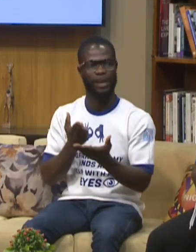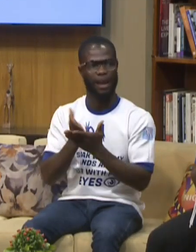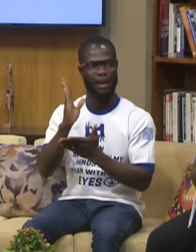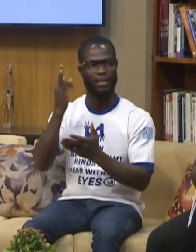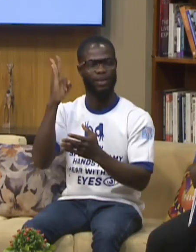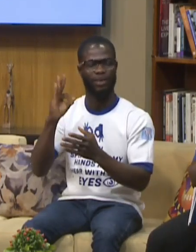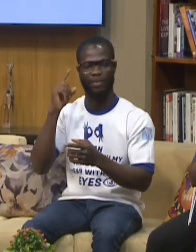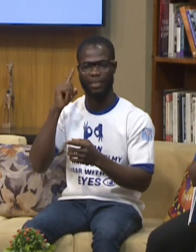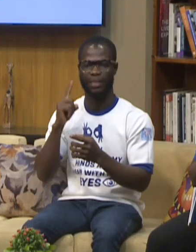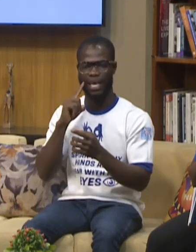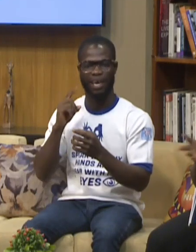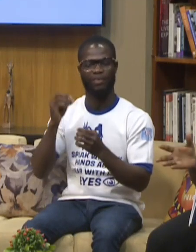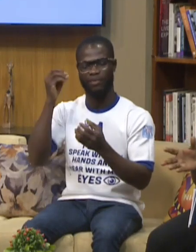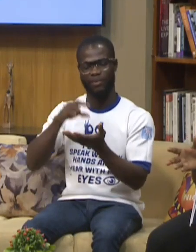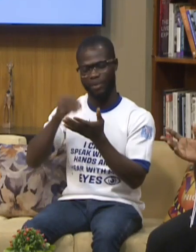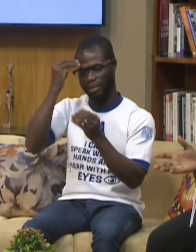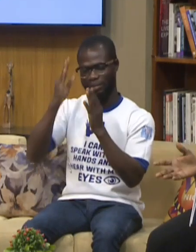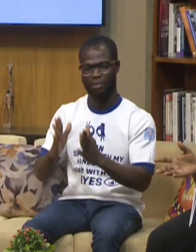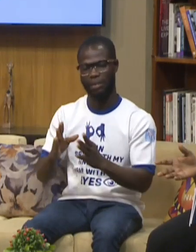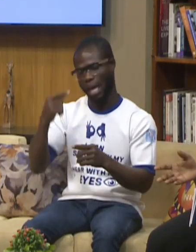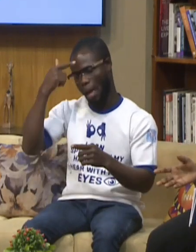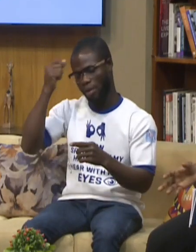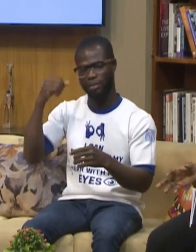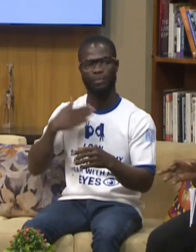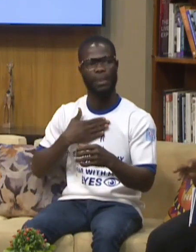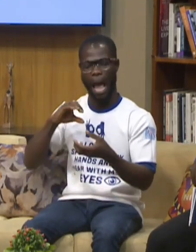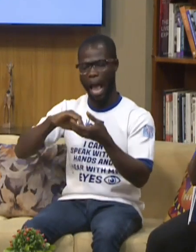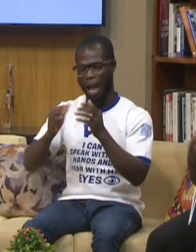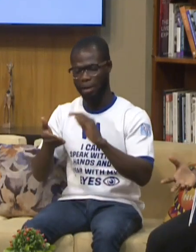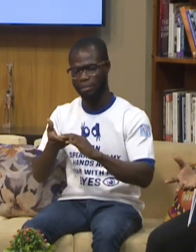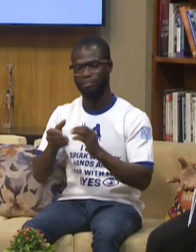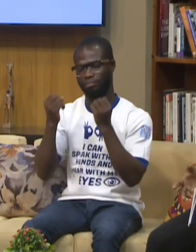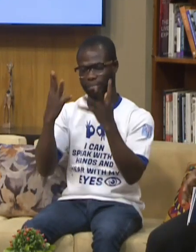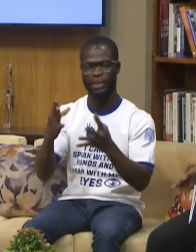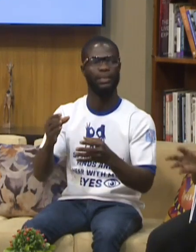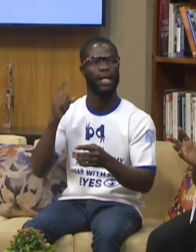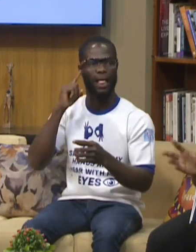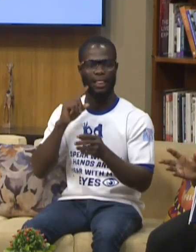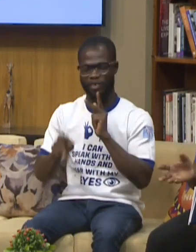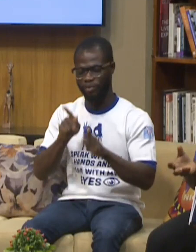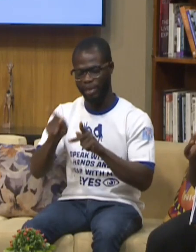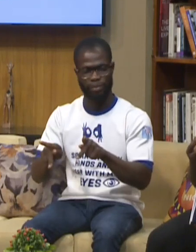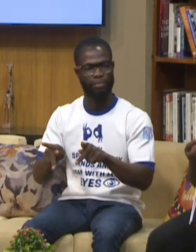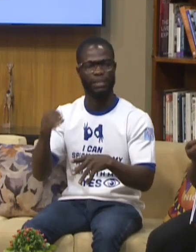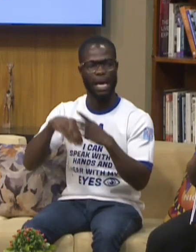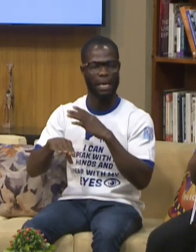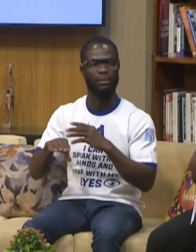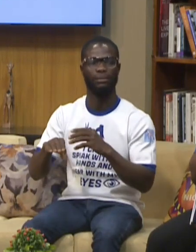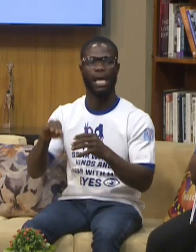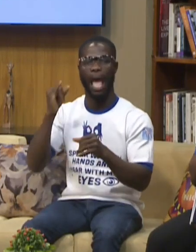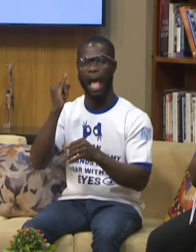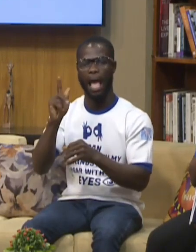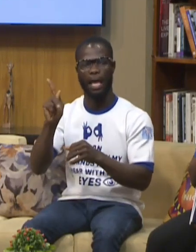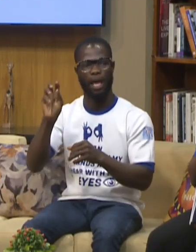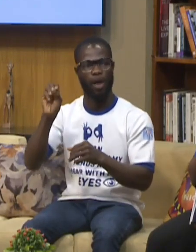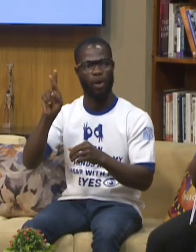in my community, there are a lot of deaf children in Ikorodu, Adamo, not going to school. So what I did was to support them, put them in the